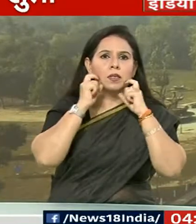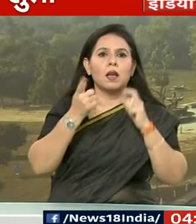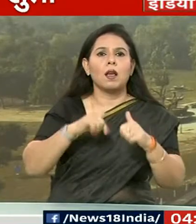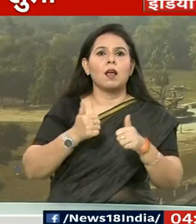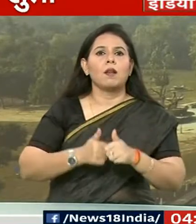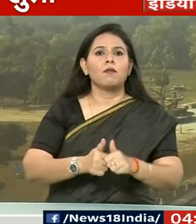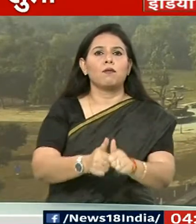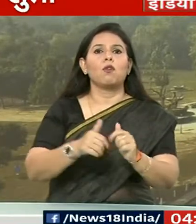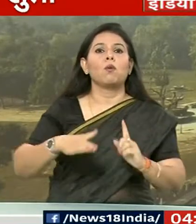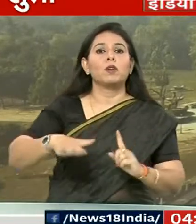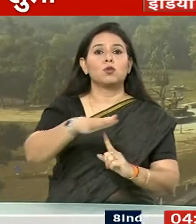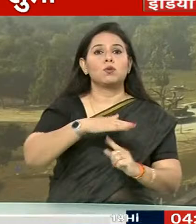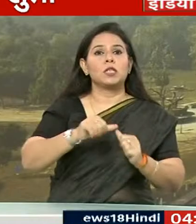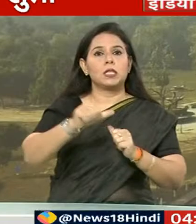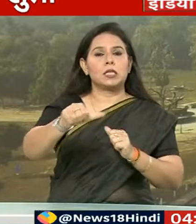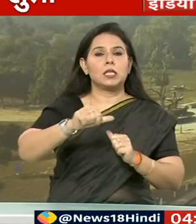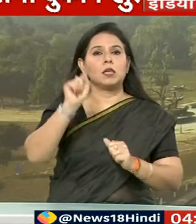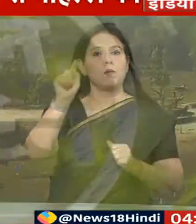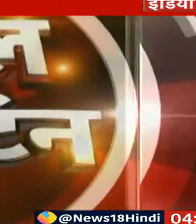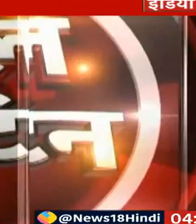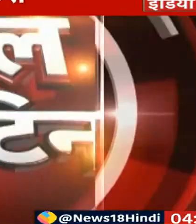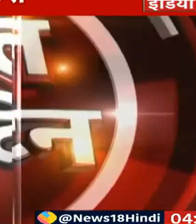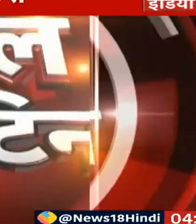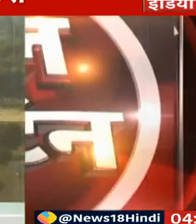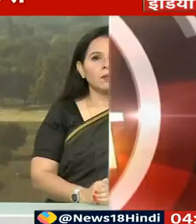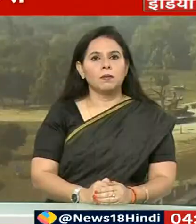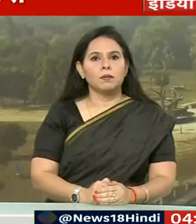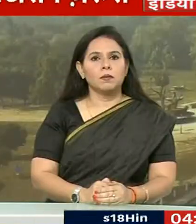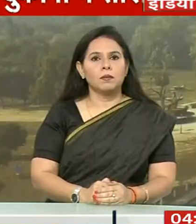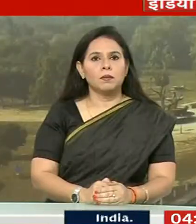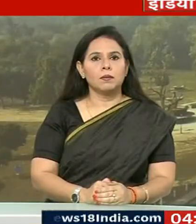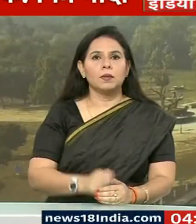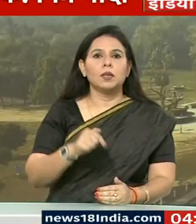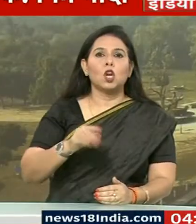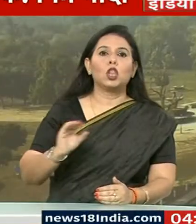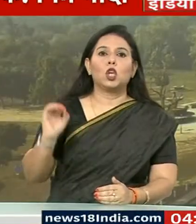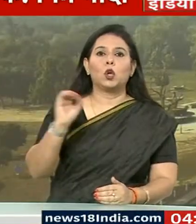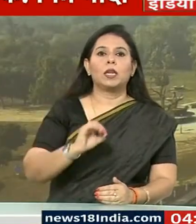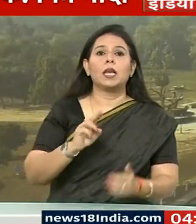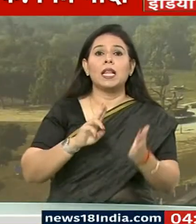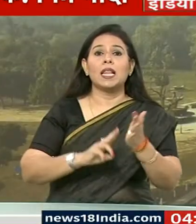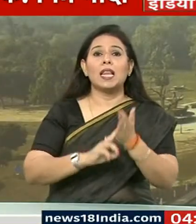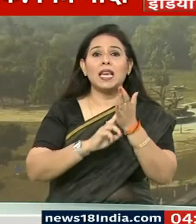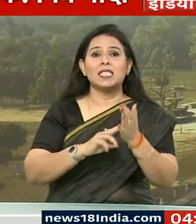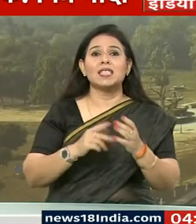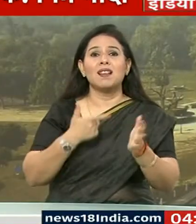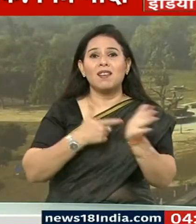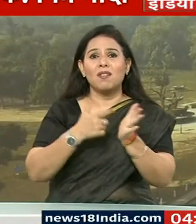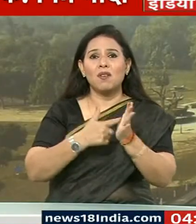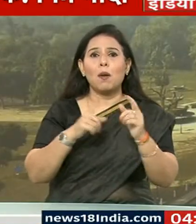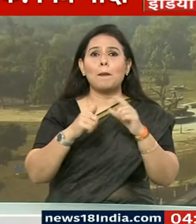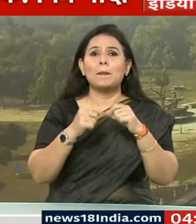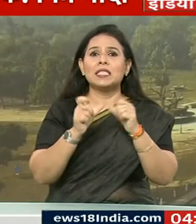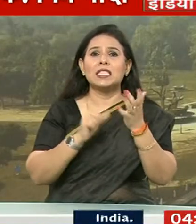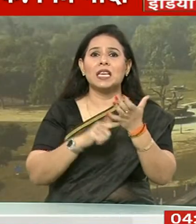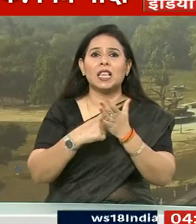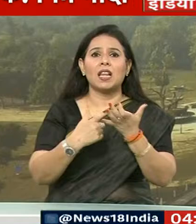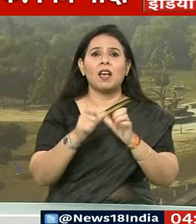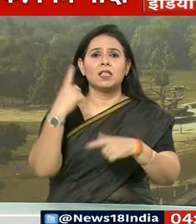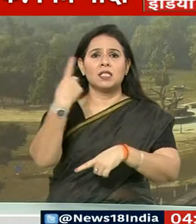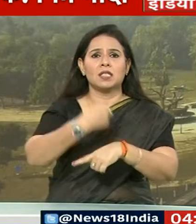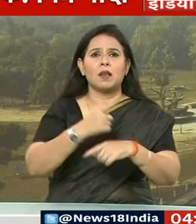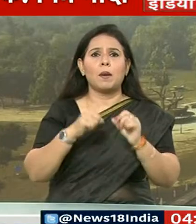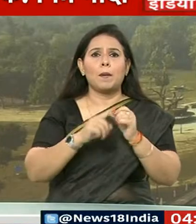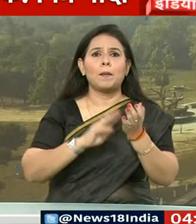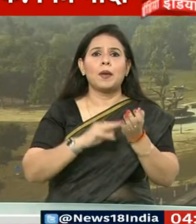of masks and following social distancing norms. On the occasion of National Panchayati Raj Day, Prime Minister